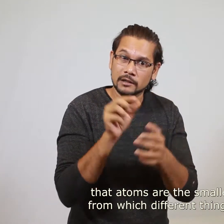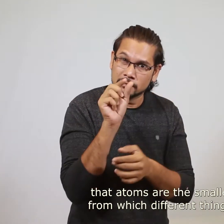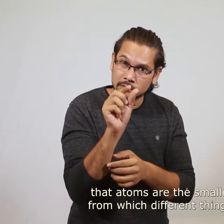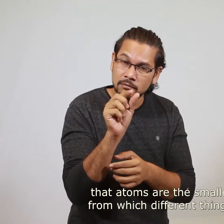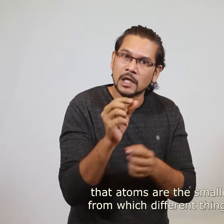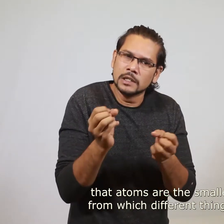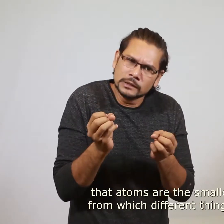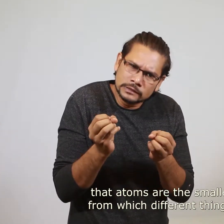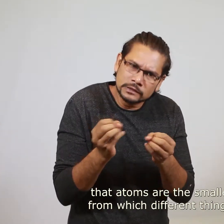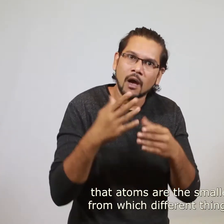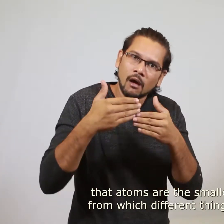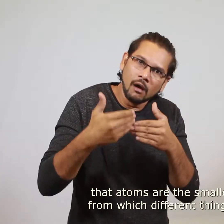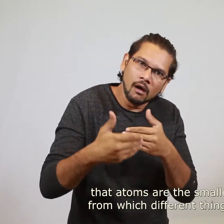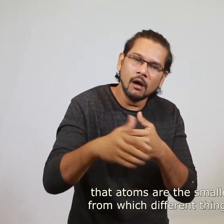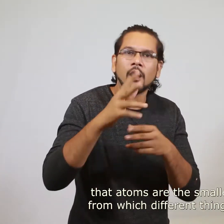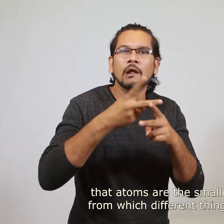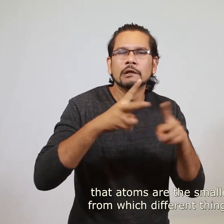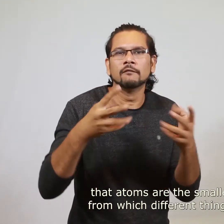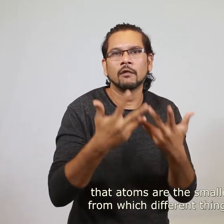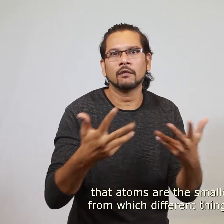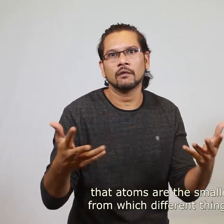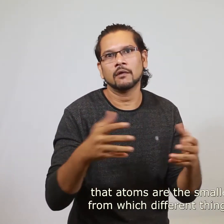particles from which different things are made.